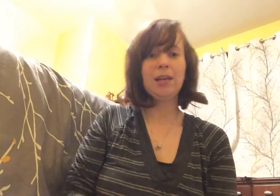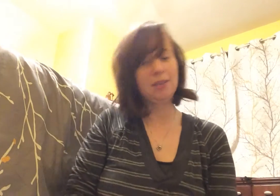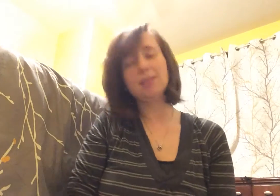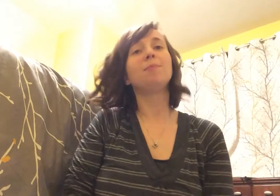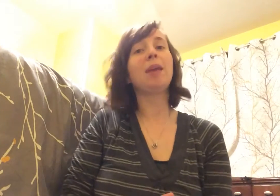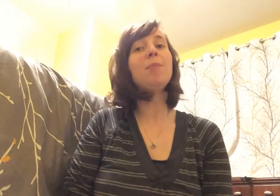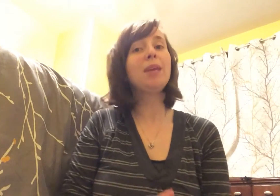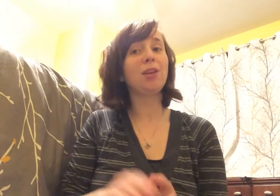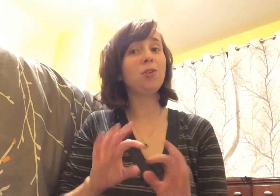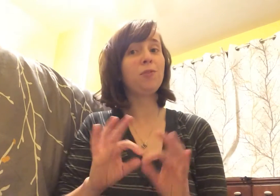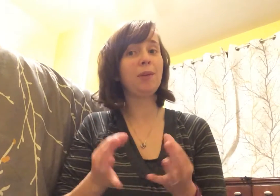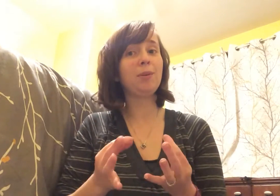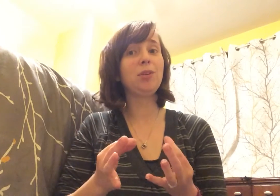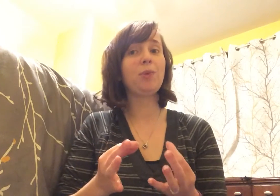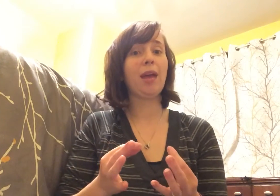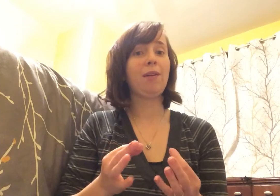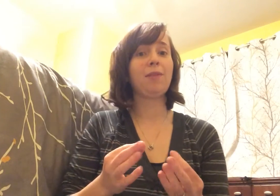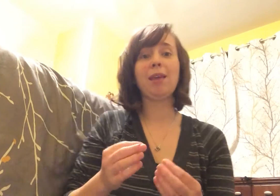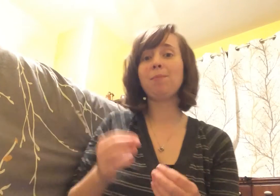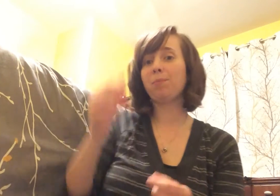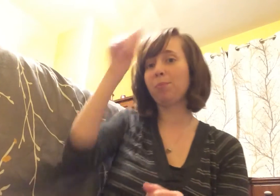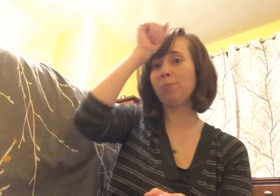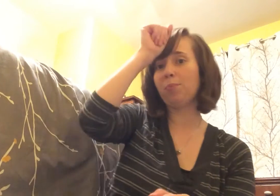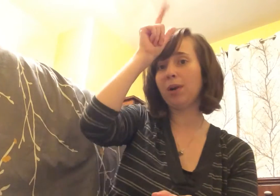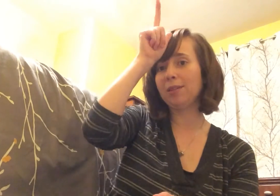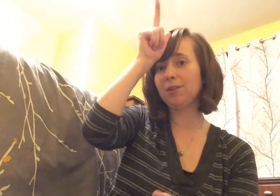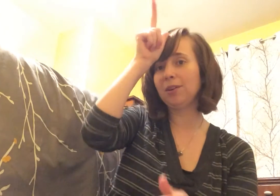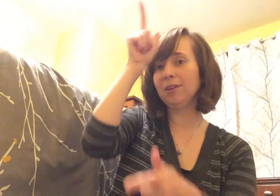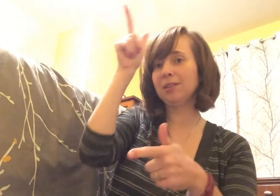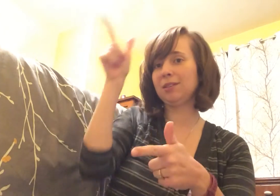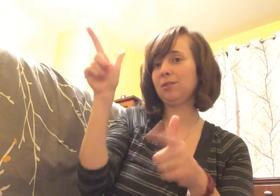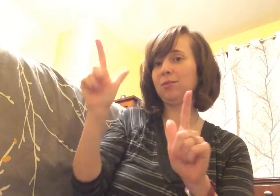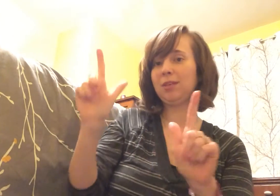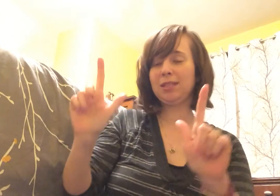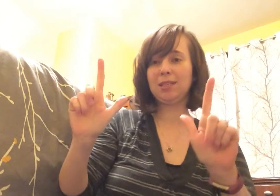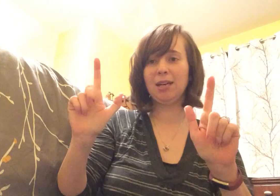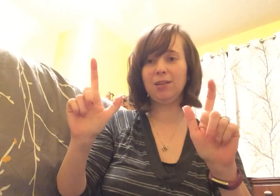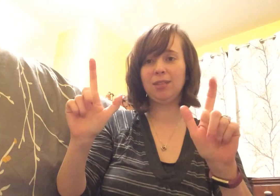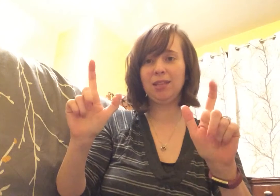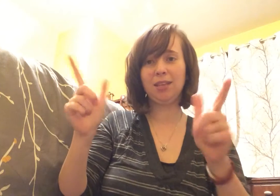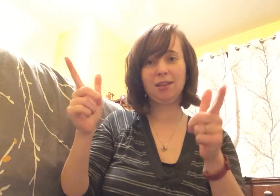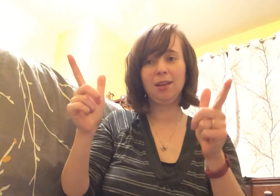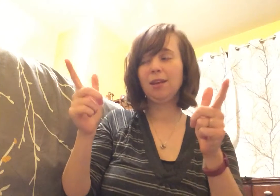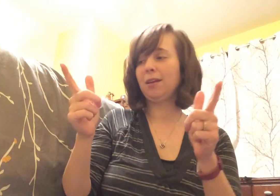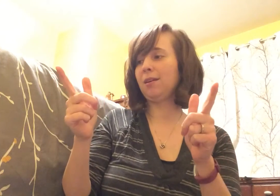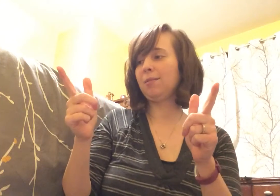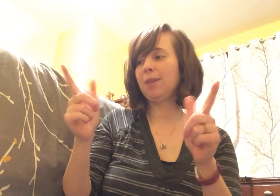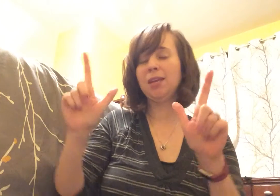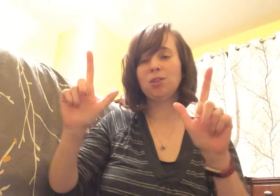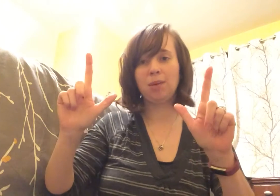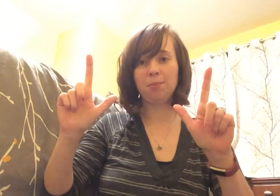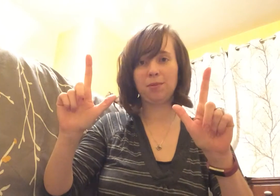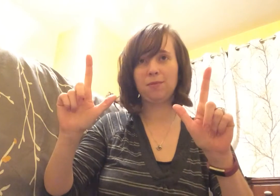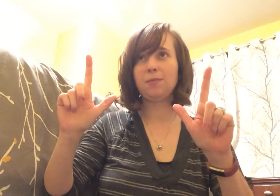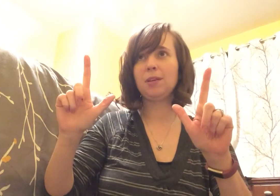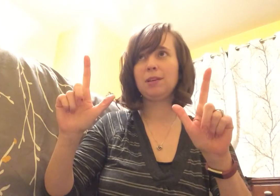And maybe in your family you have a brother, so it's kind of using like hand shape of